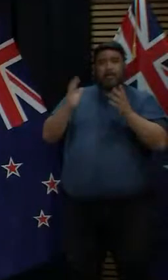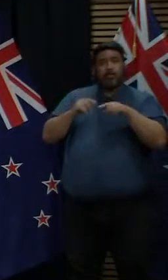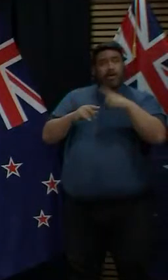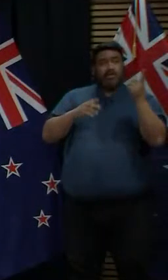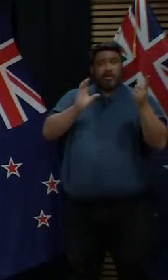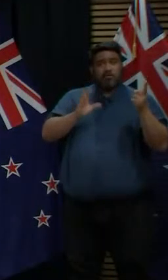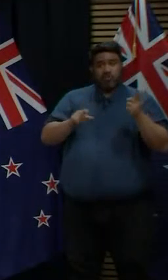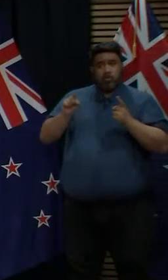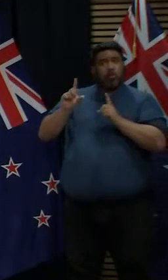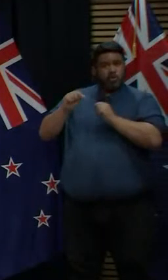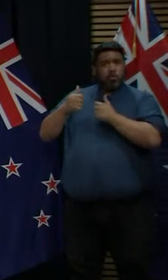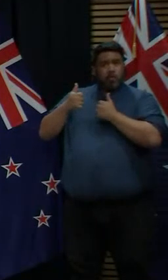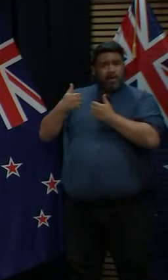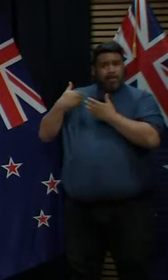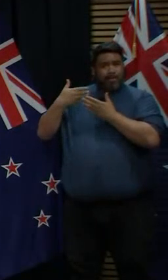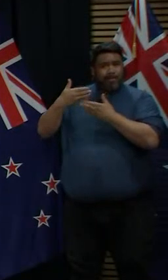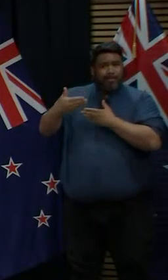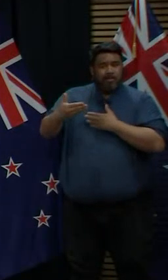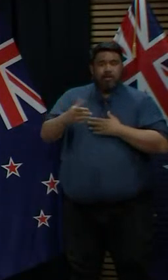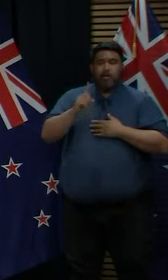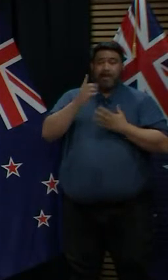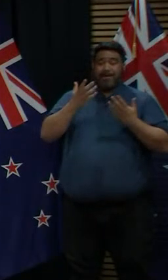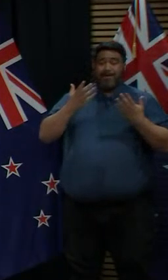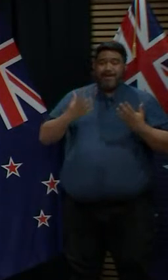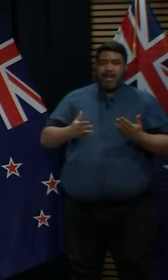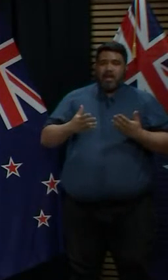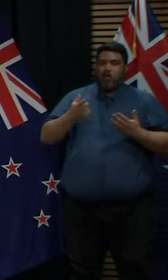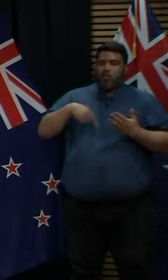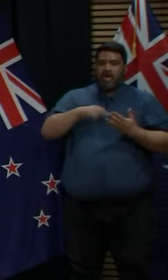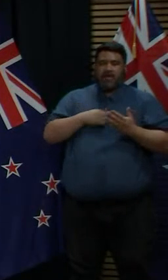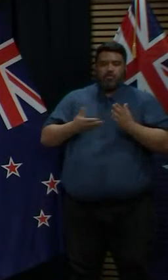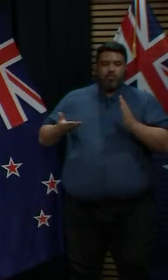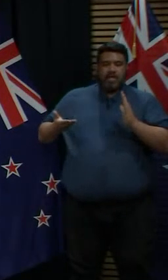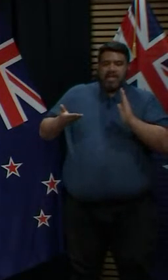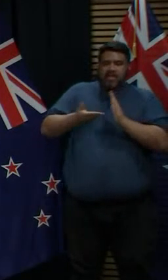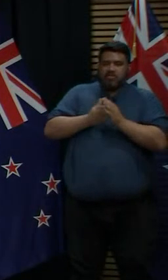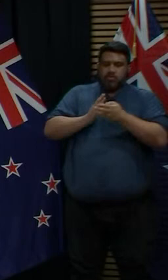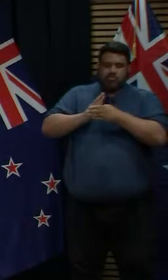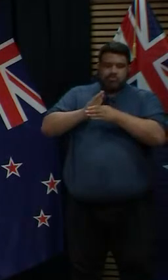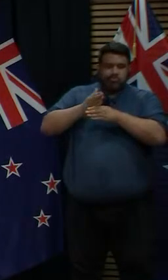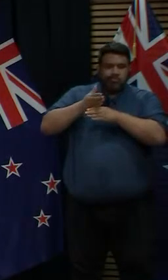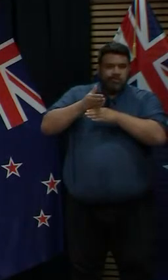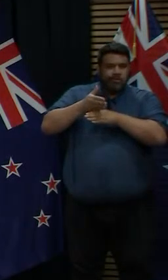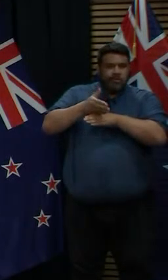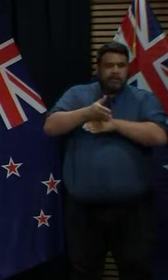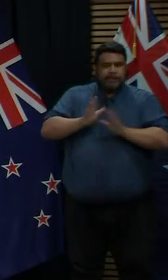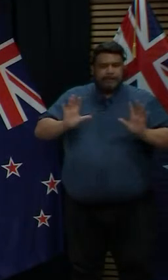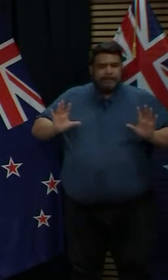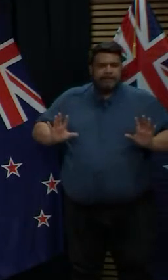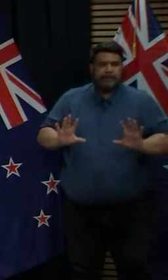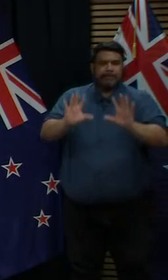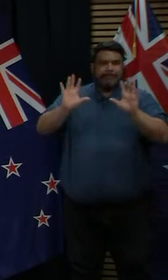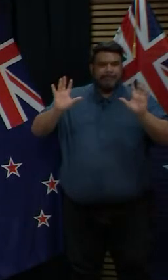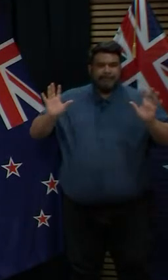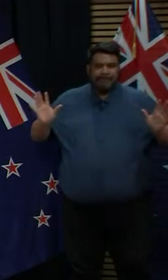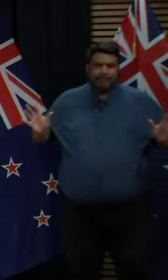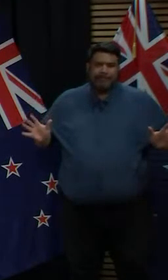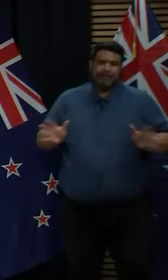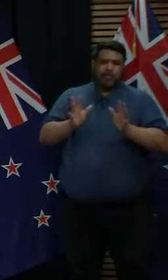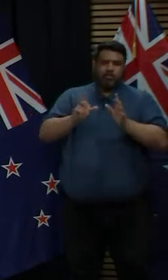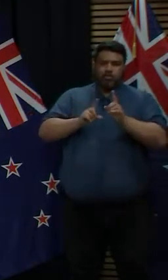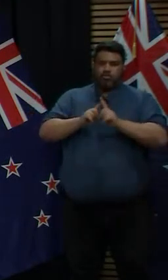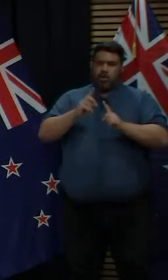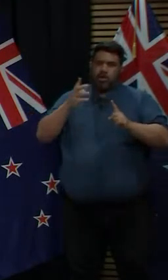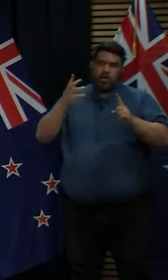ourselves to. What we need to do now is put in the extra hard yards that come with some of the highest rates that you can achieve.